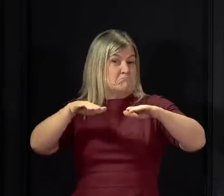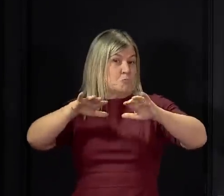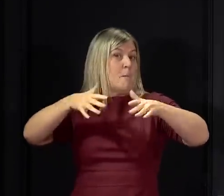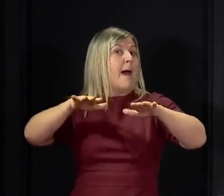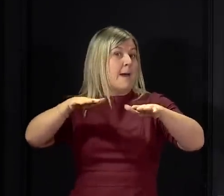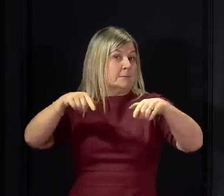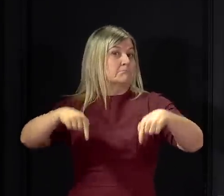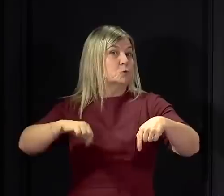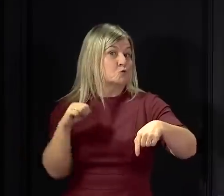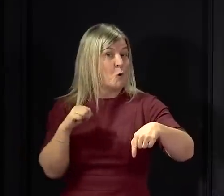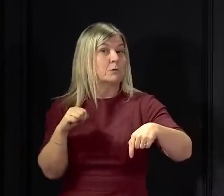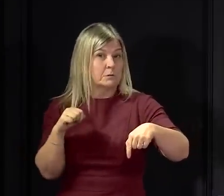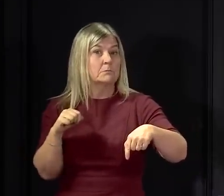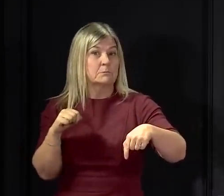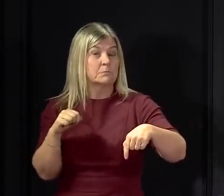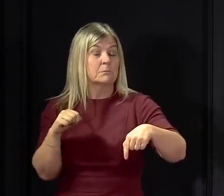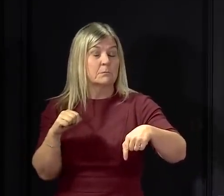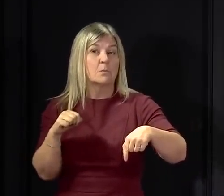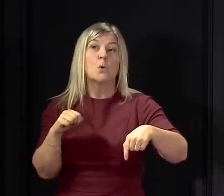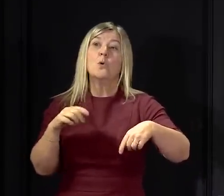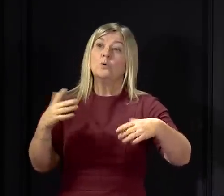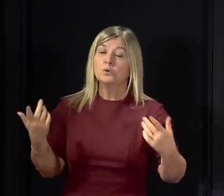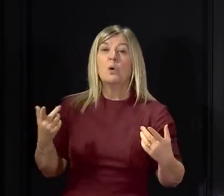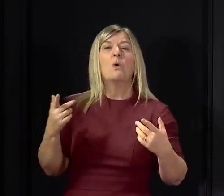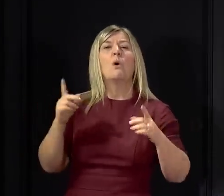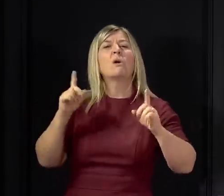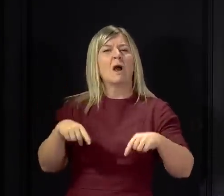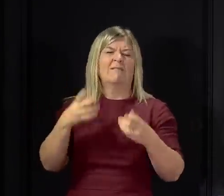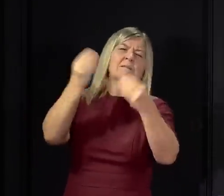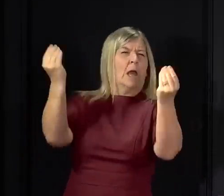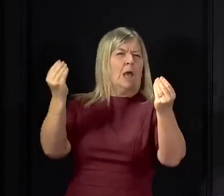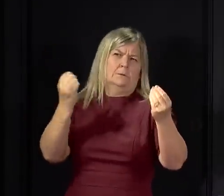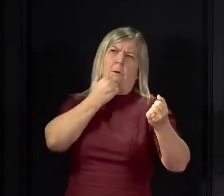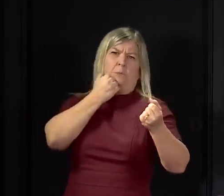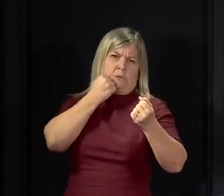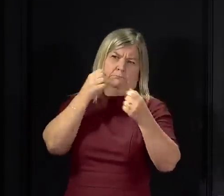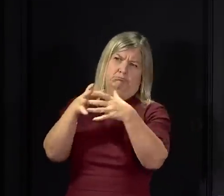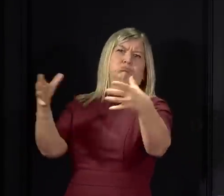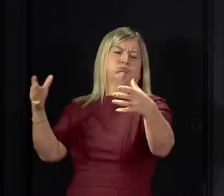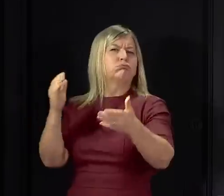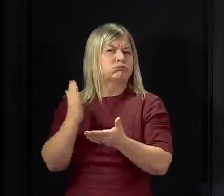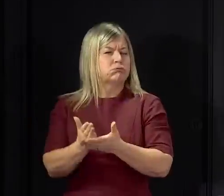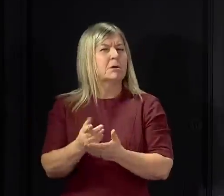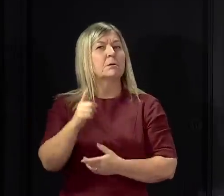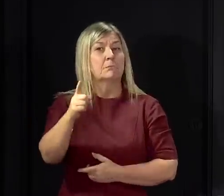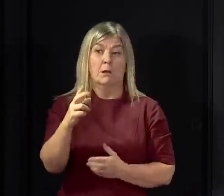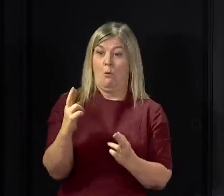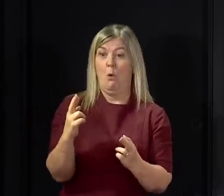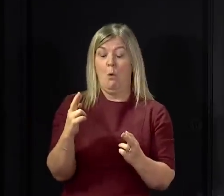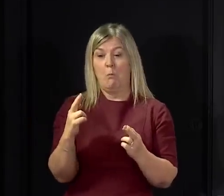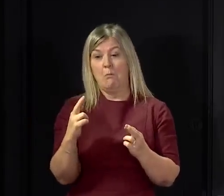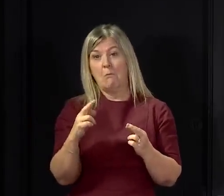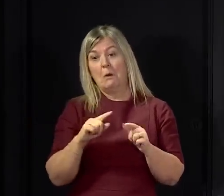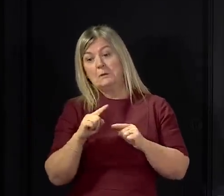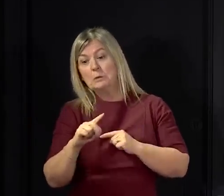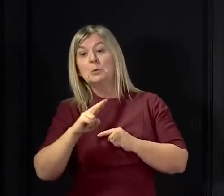things being equal, while we had no room for complacency, we had hoped that we might get through the next few weeks, at least in many